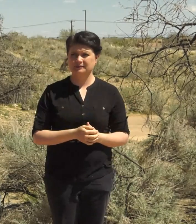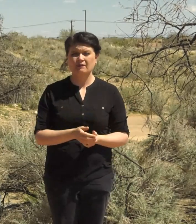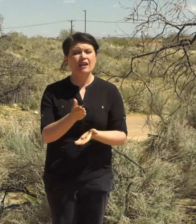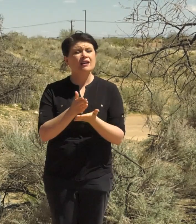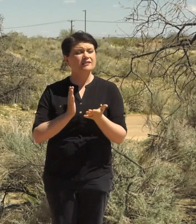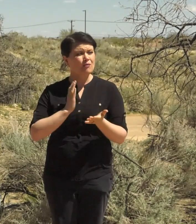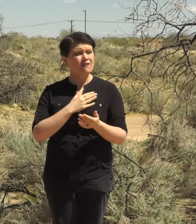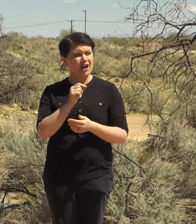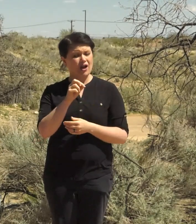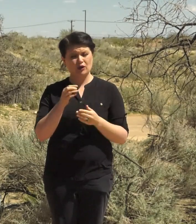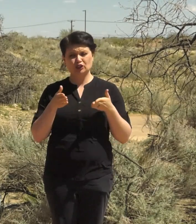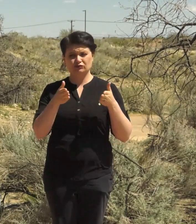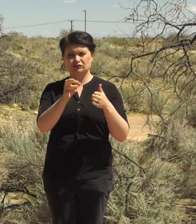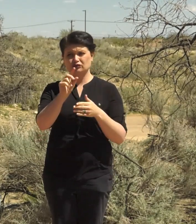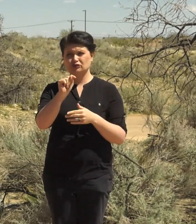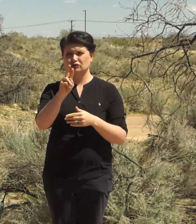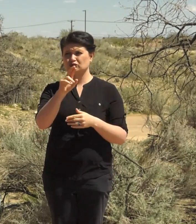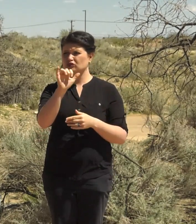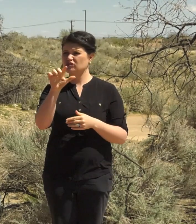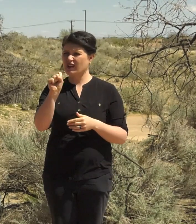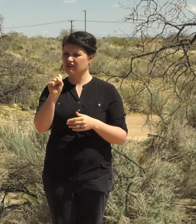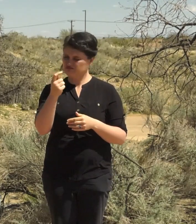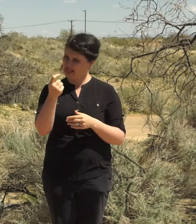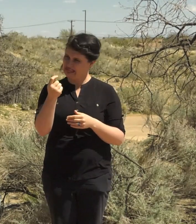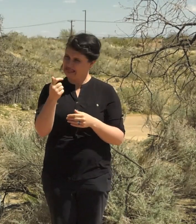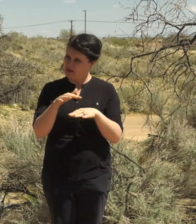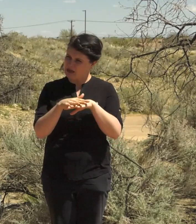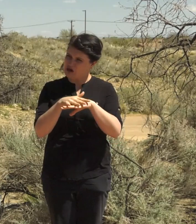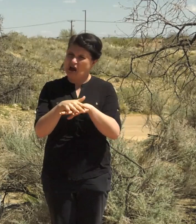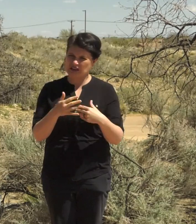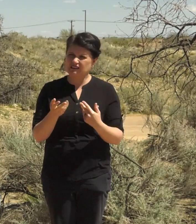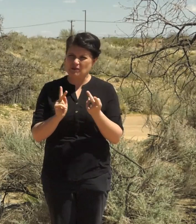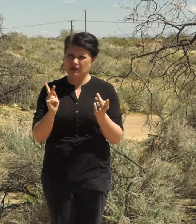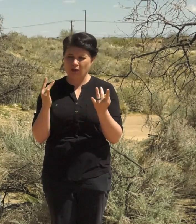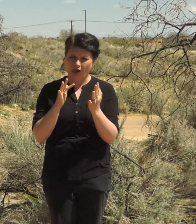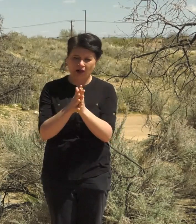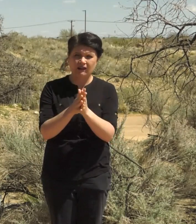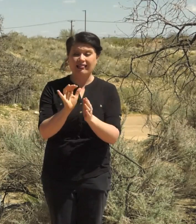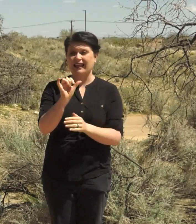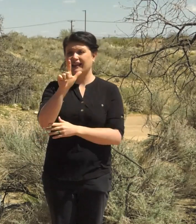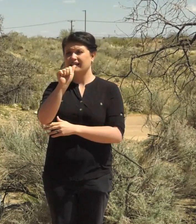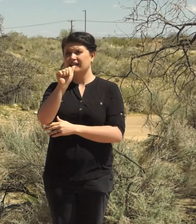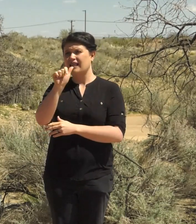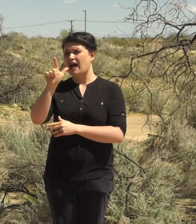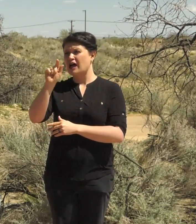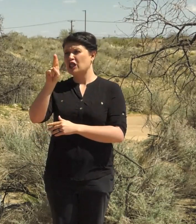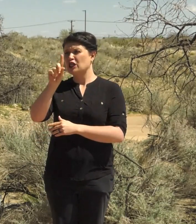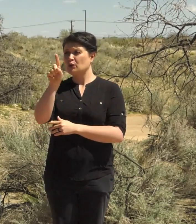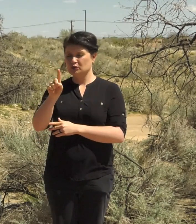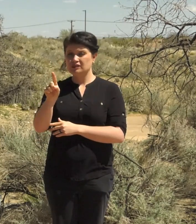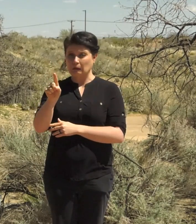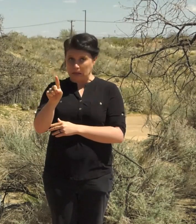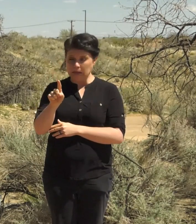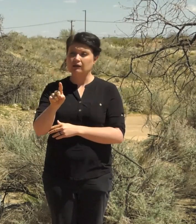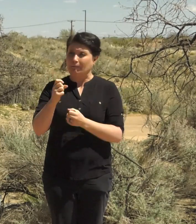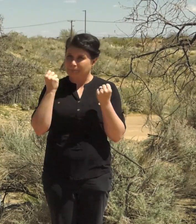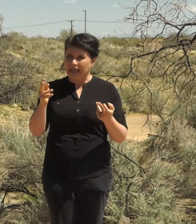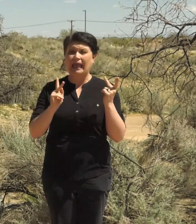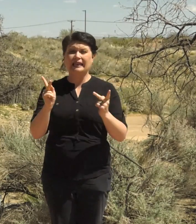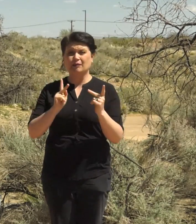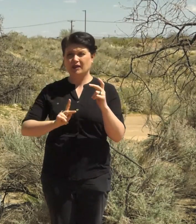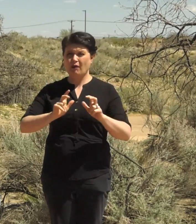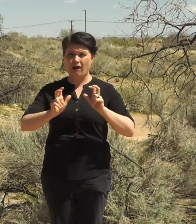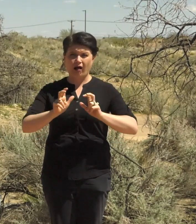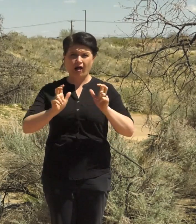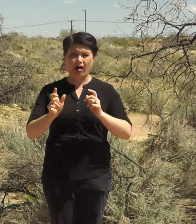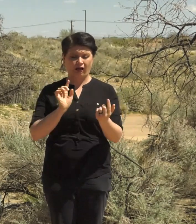becoming crowded. Some of our more popular trailheads, such as La Luz Trailhead, are experiencing very high levels of